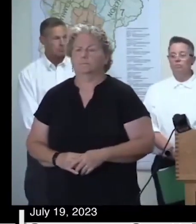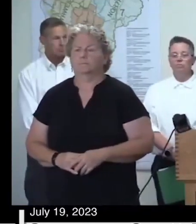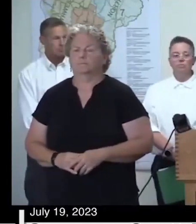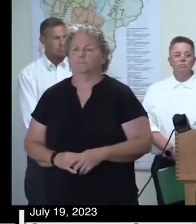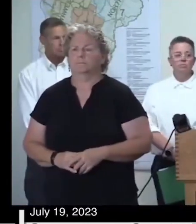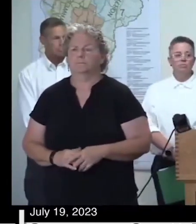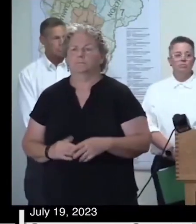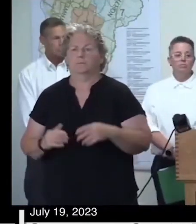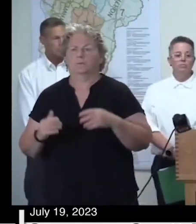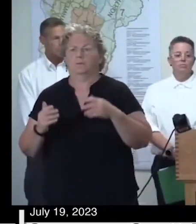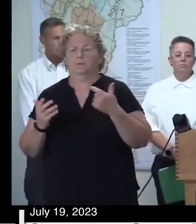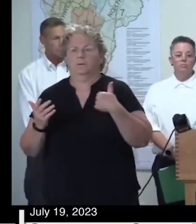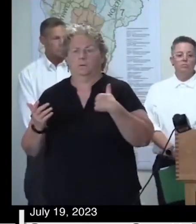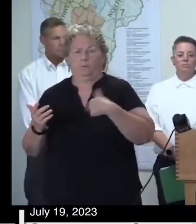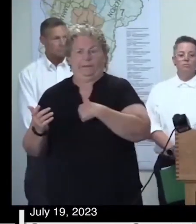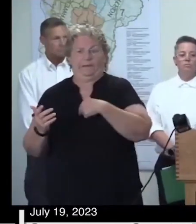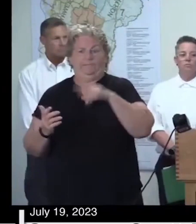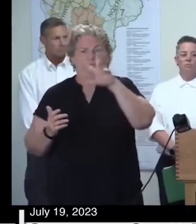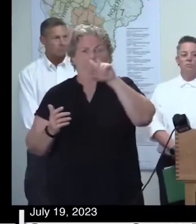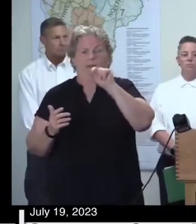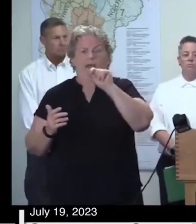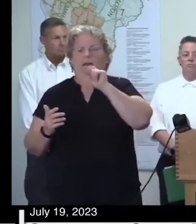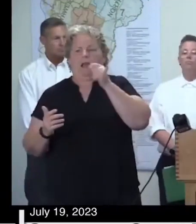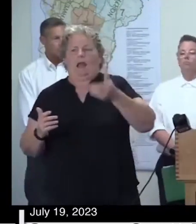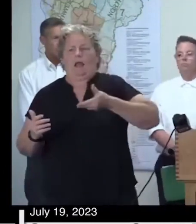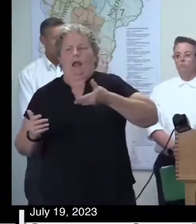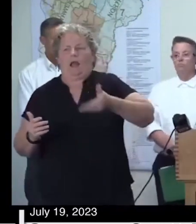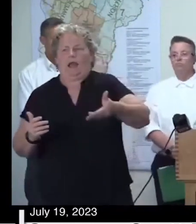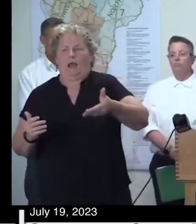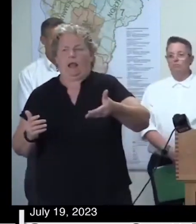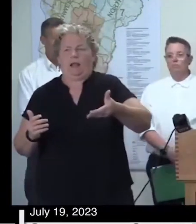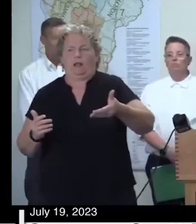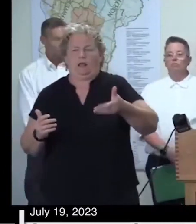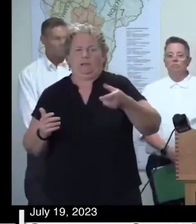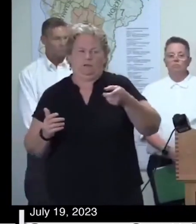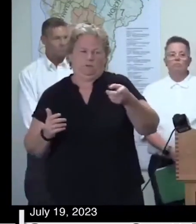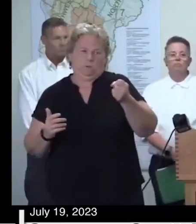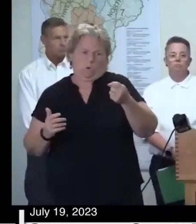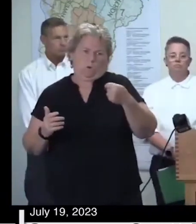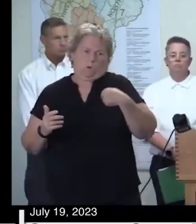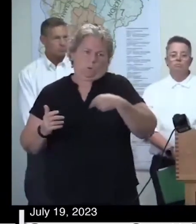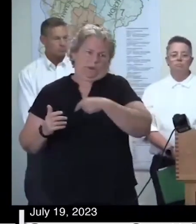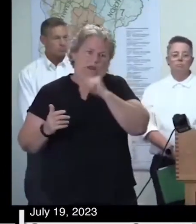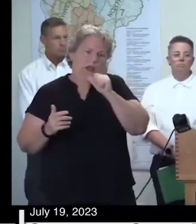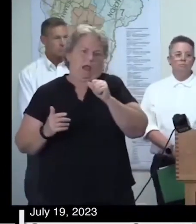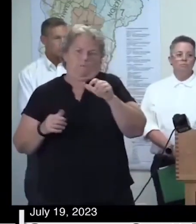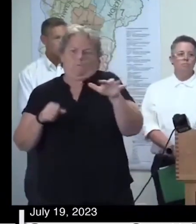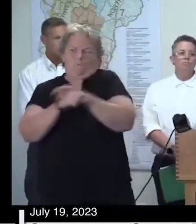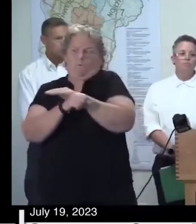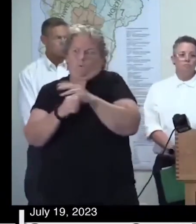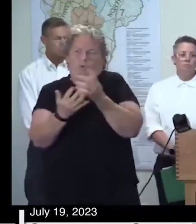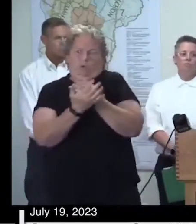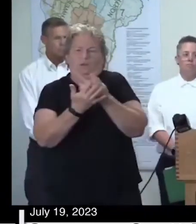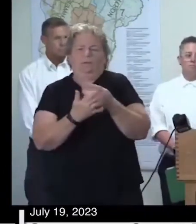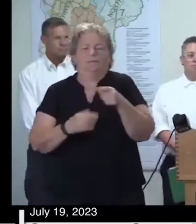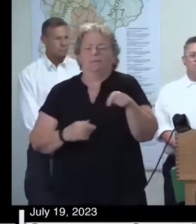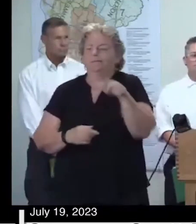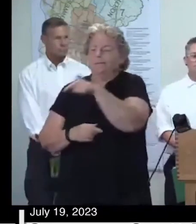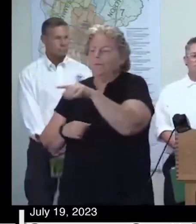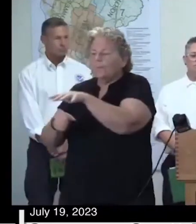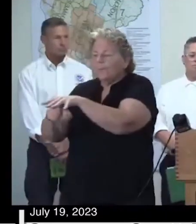were coordinated between a business and that contractor individually, or the